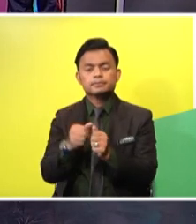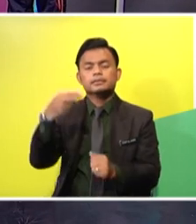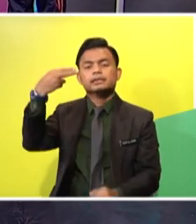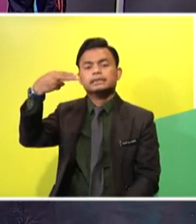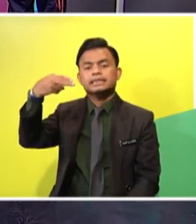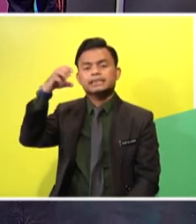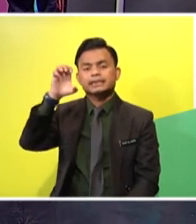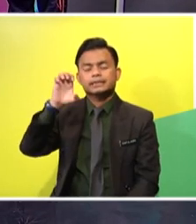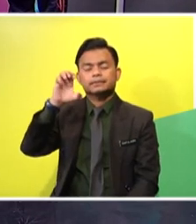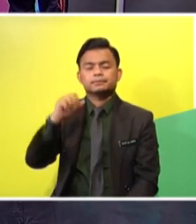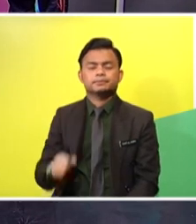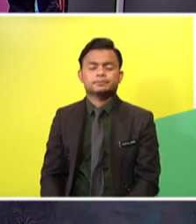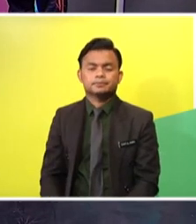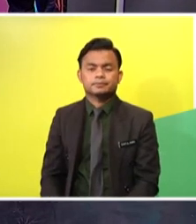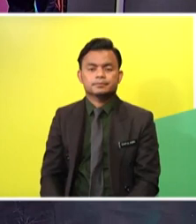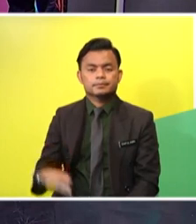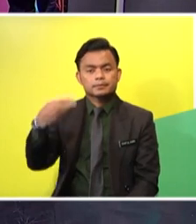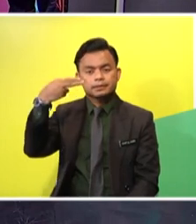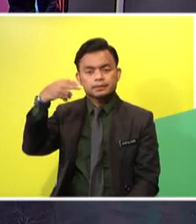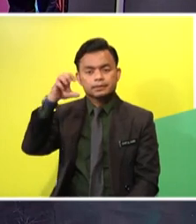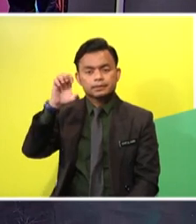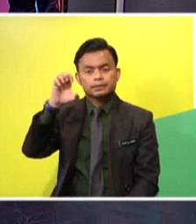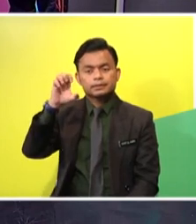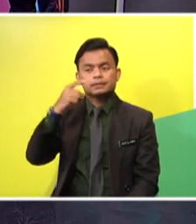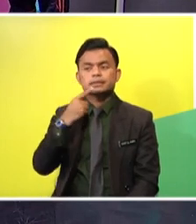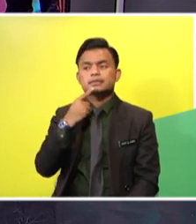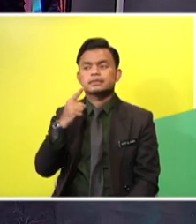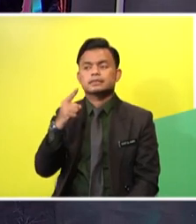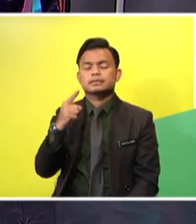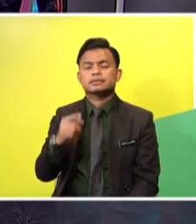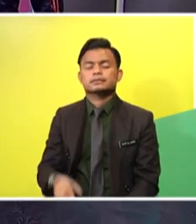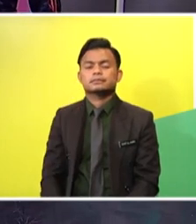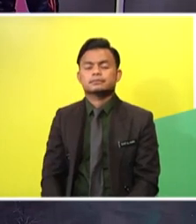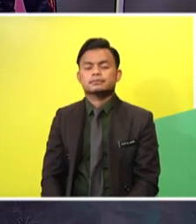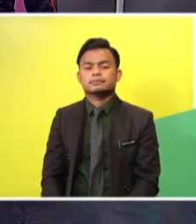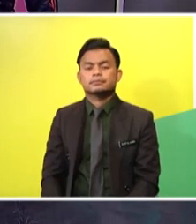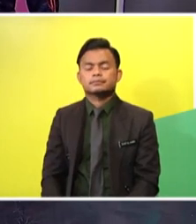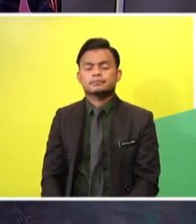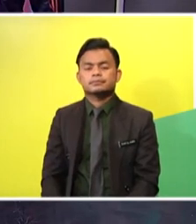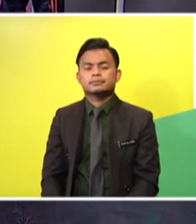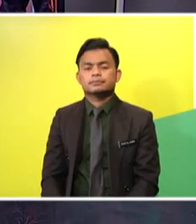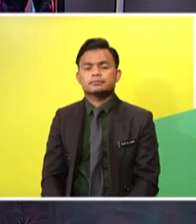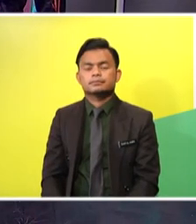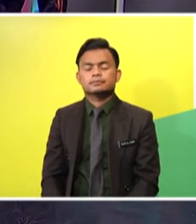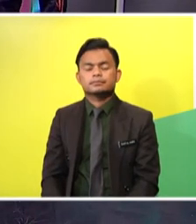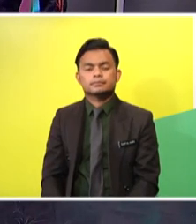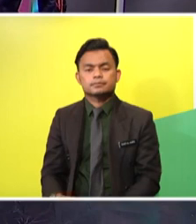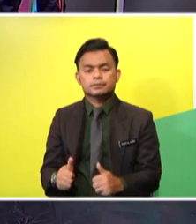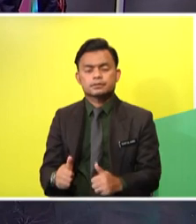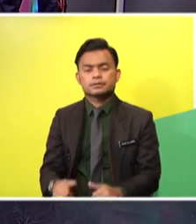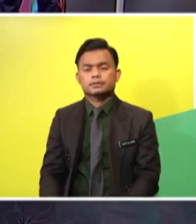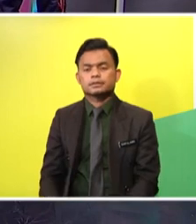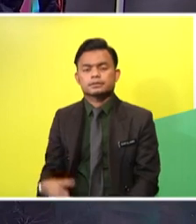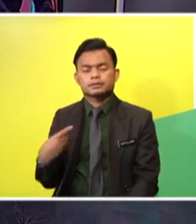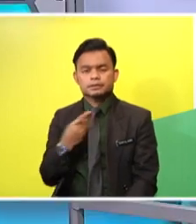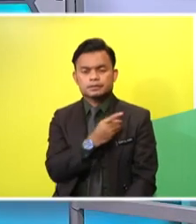He. Okay. He is. All right. We shall repeat again. we read the